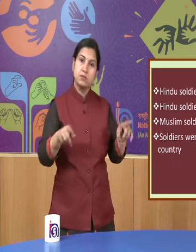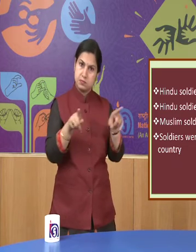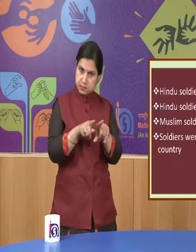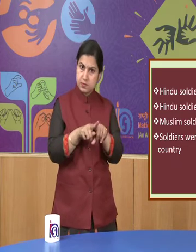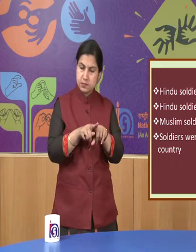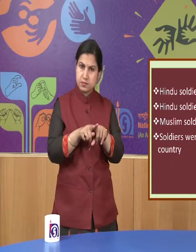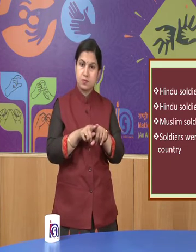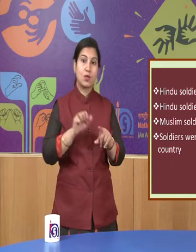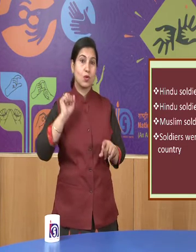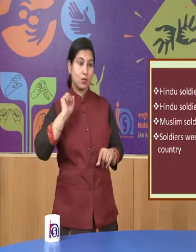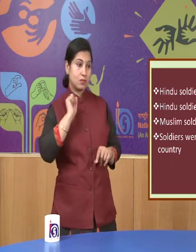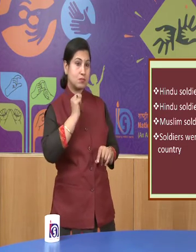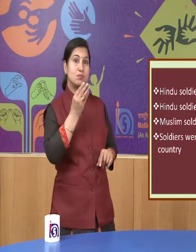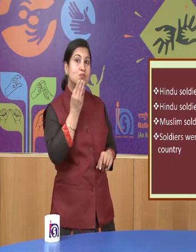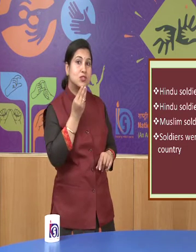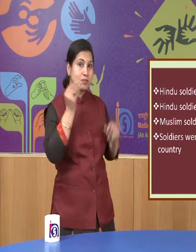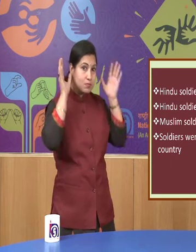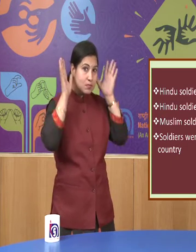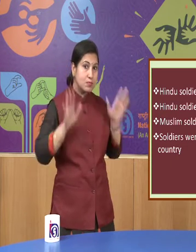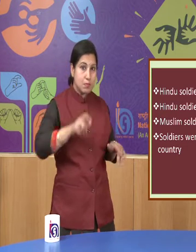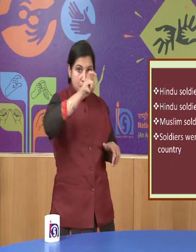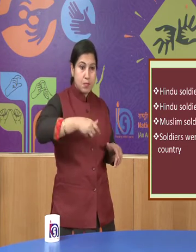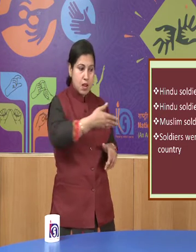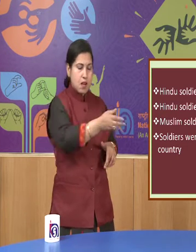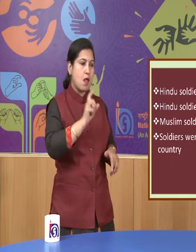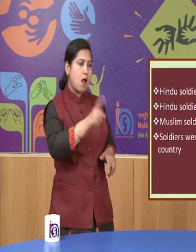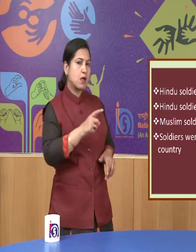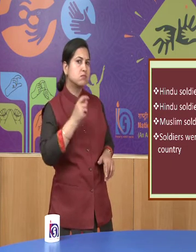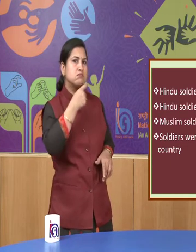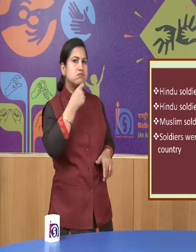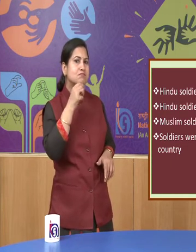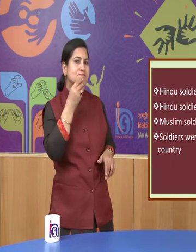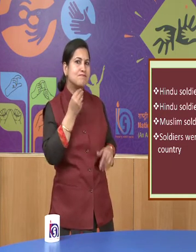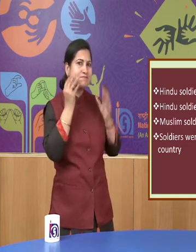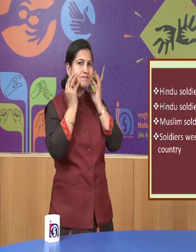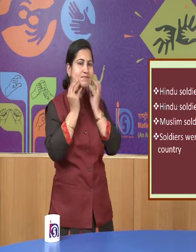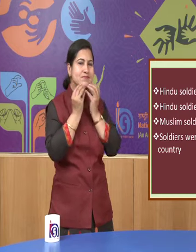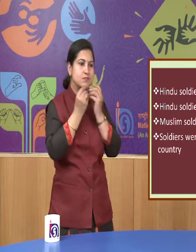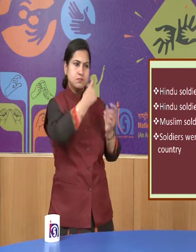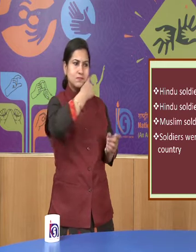Similarly, the Muslim soldiers were asked to cut their beards.